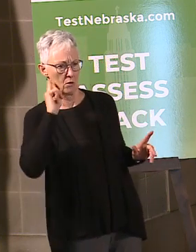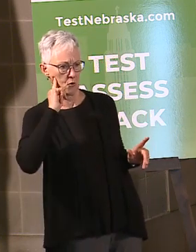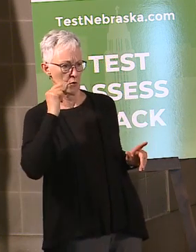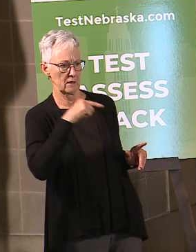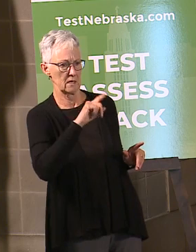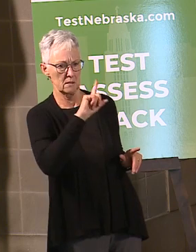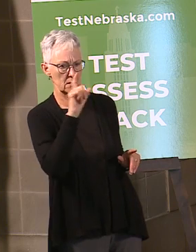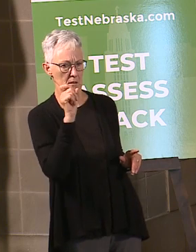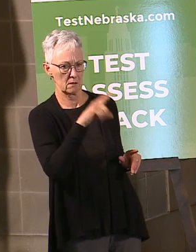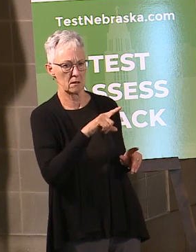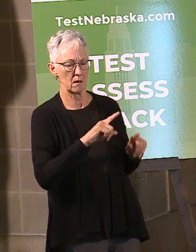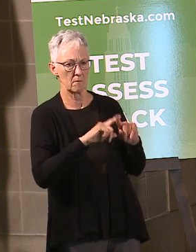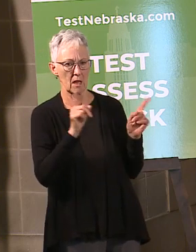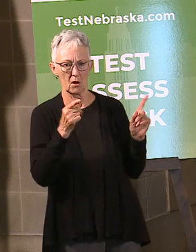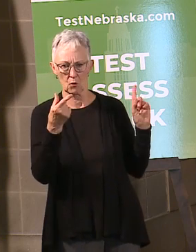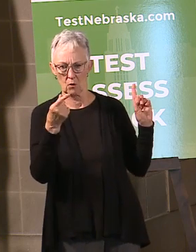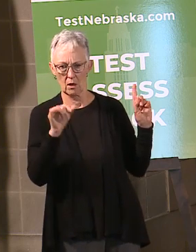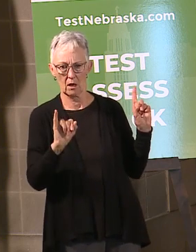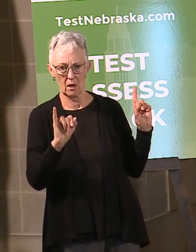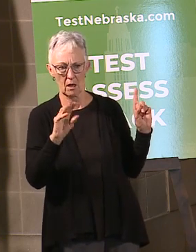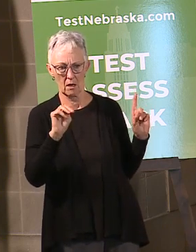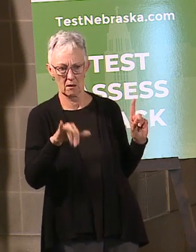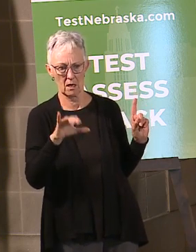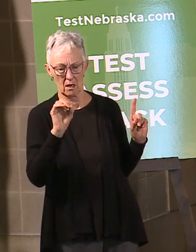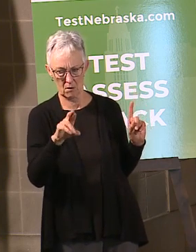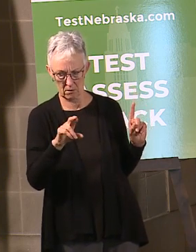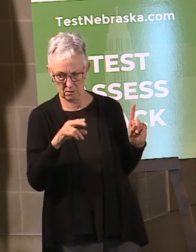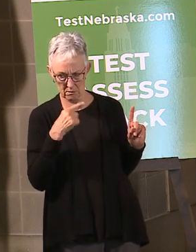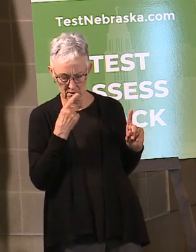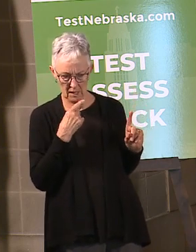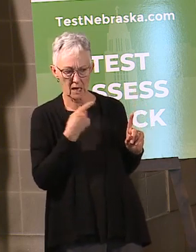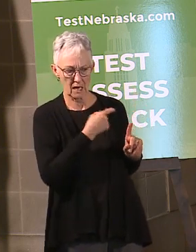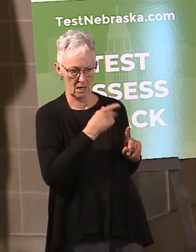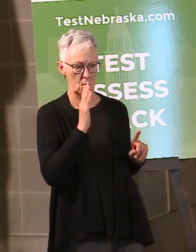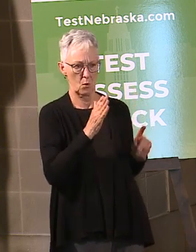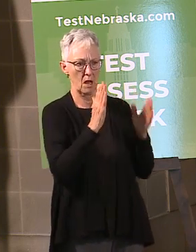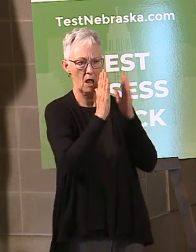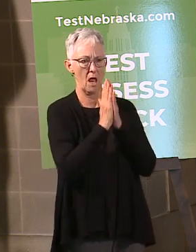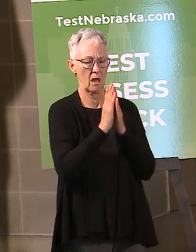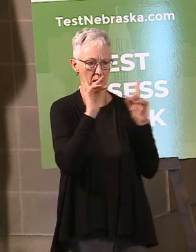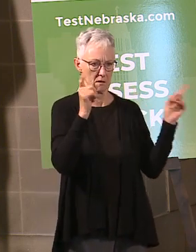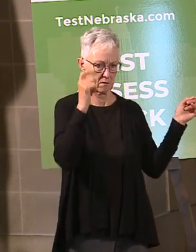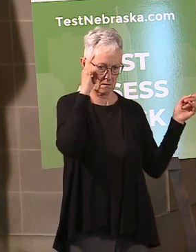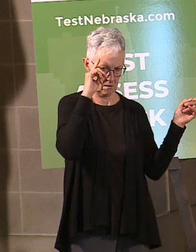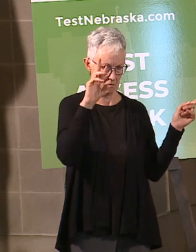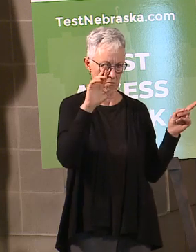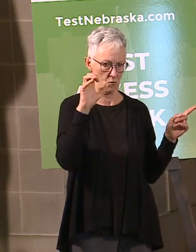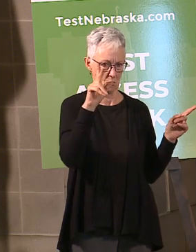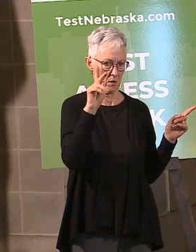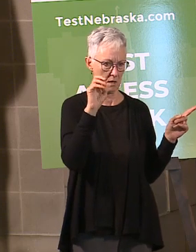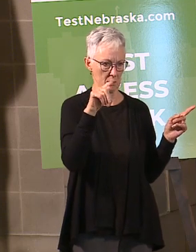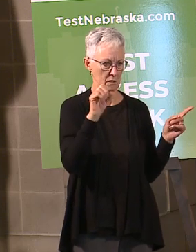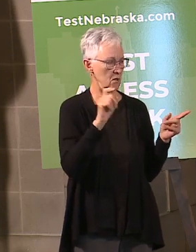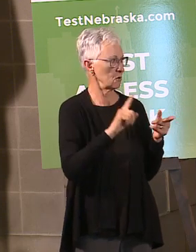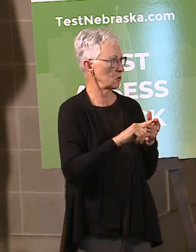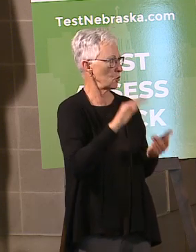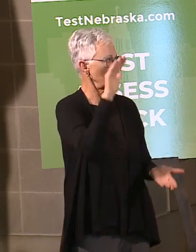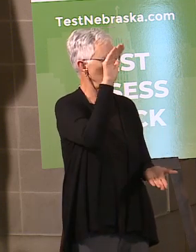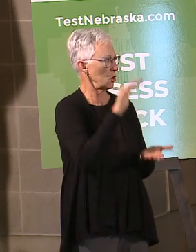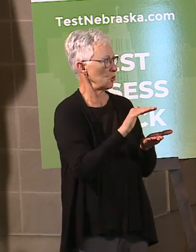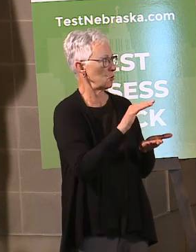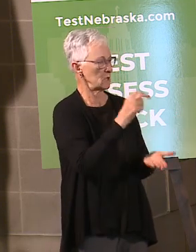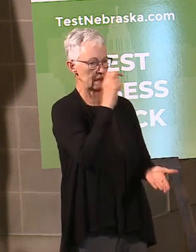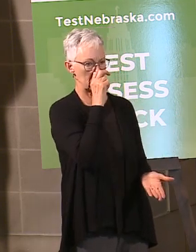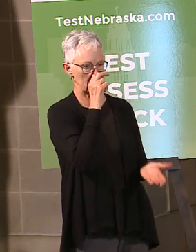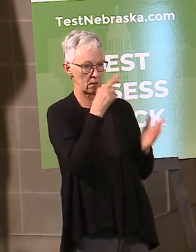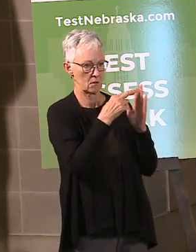has reportedly said this morning, I presume that means this morning, that he's going to ask Governor Ricketts to ease the DHMs for Grand Island community. Again,